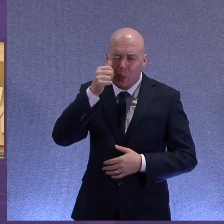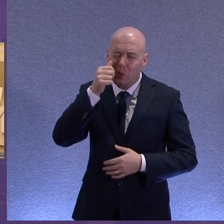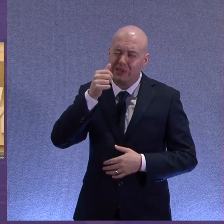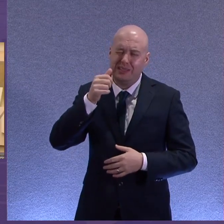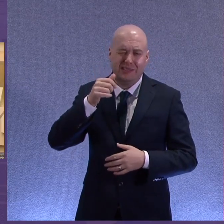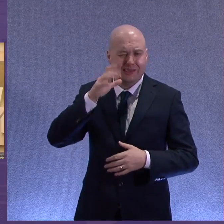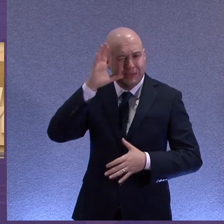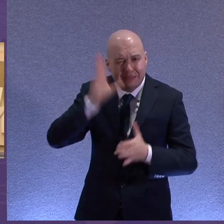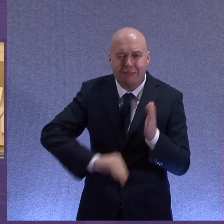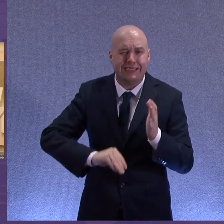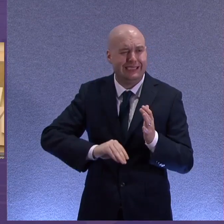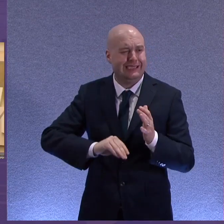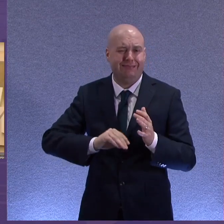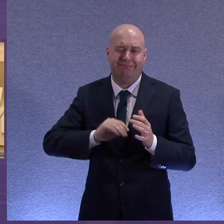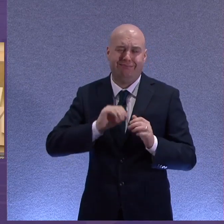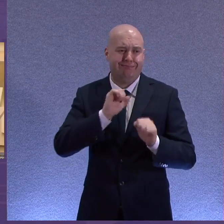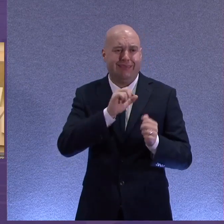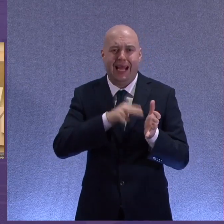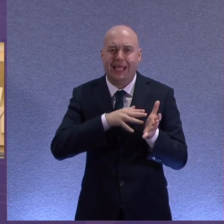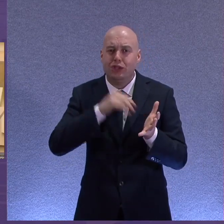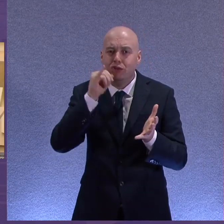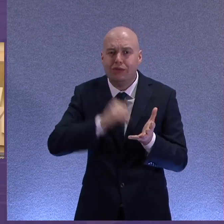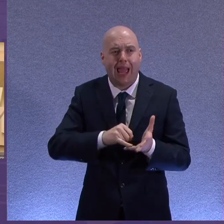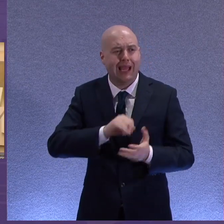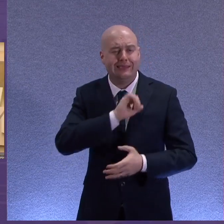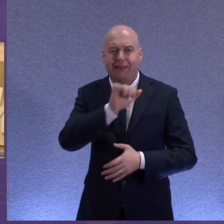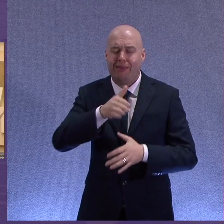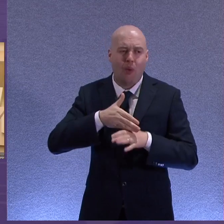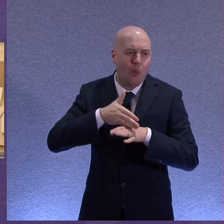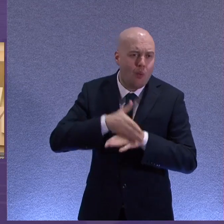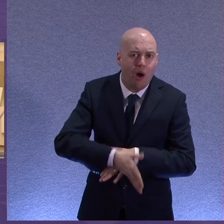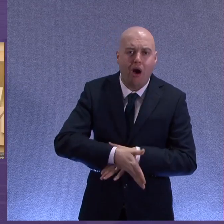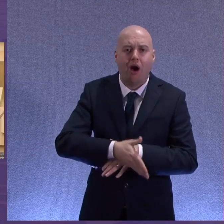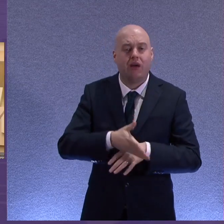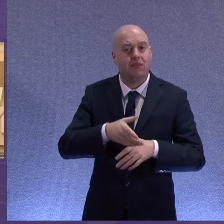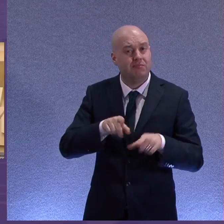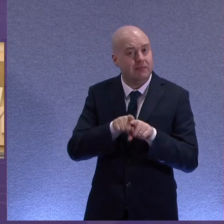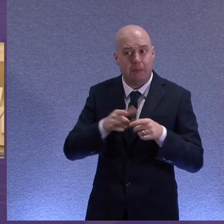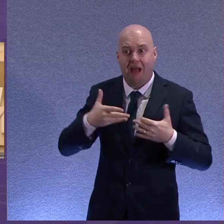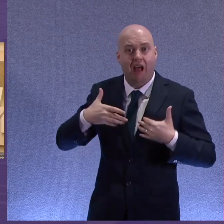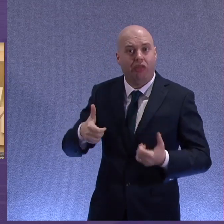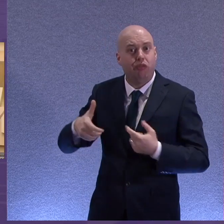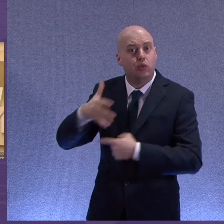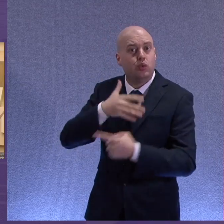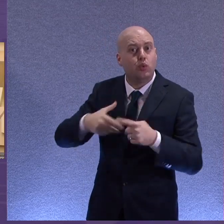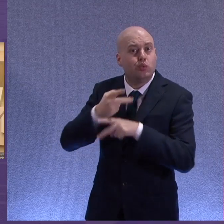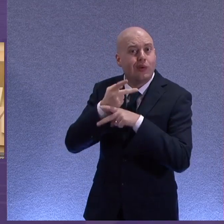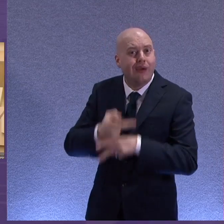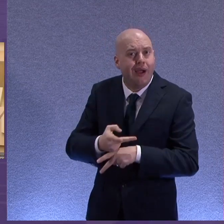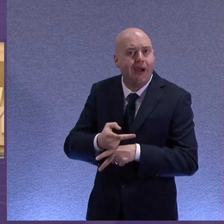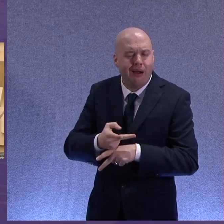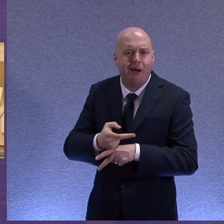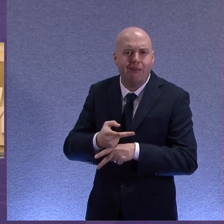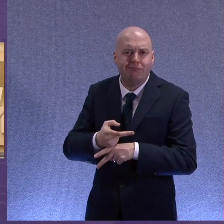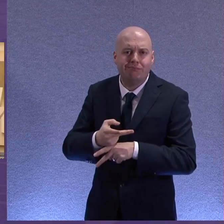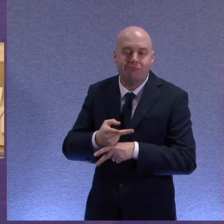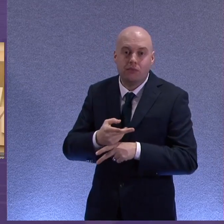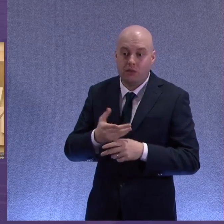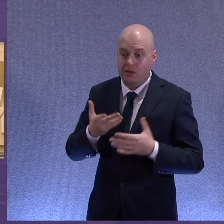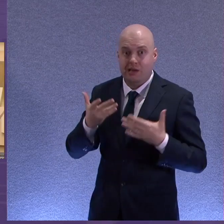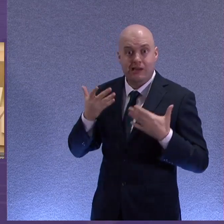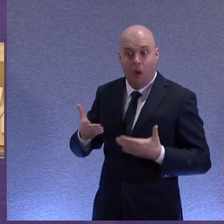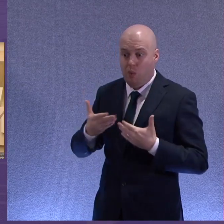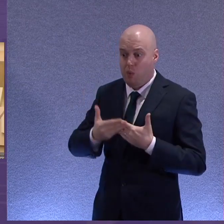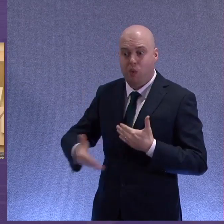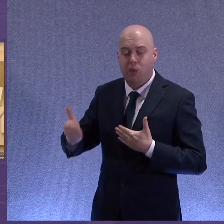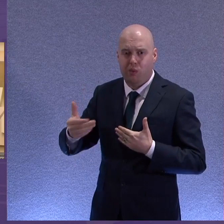front line, in particular of our NHS, but everybody who works in our health and social care services. But I am acutely aware every day just now that we will never owe them